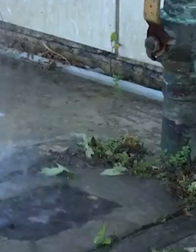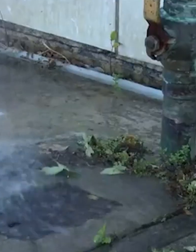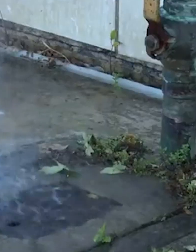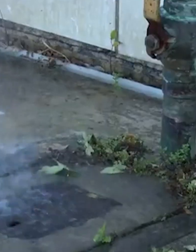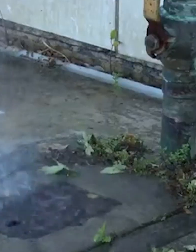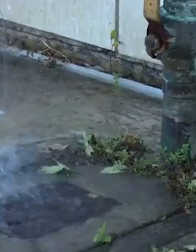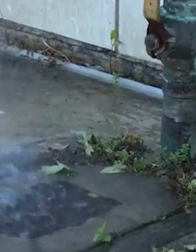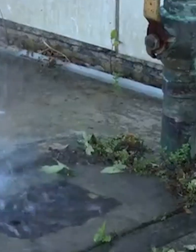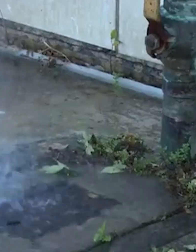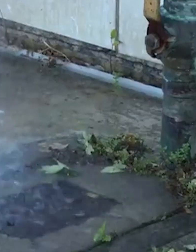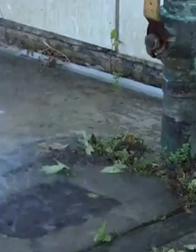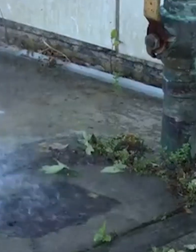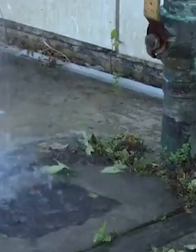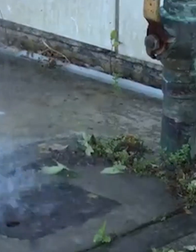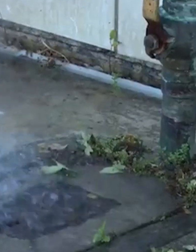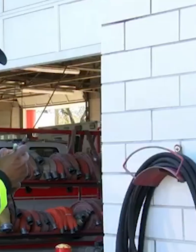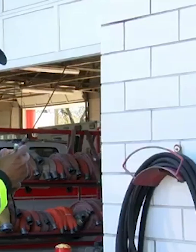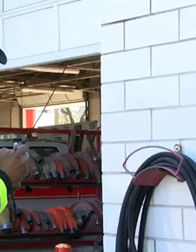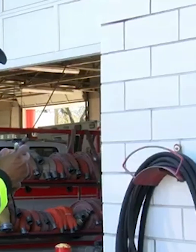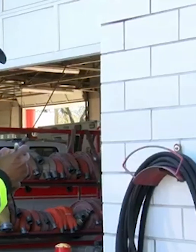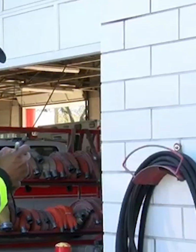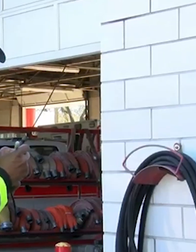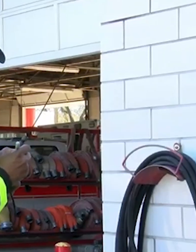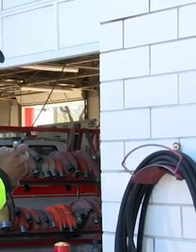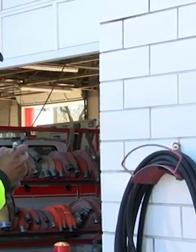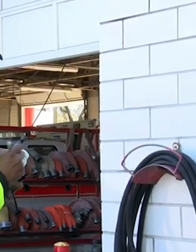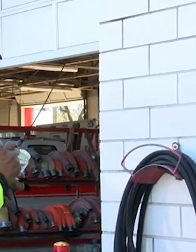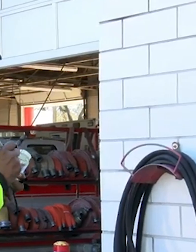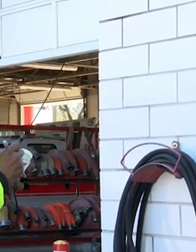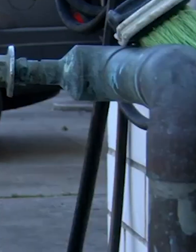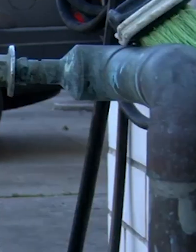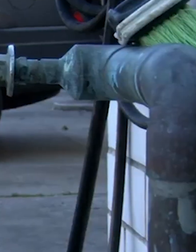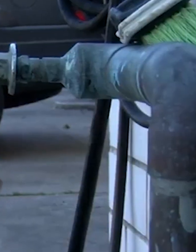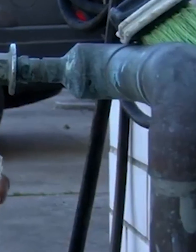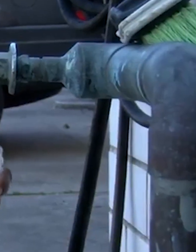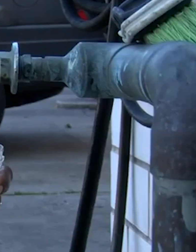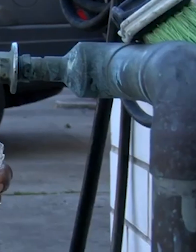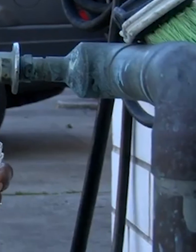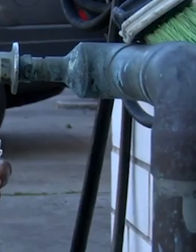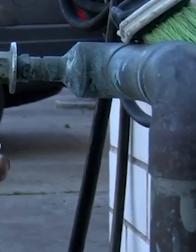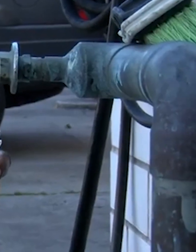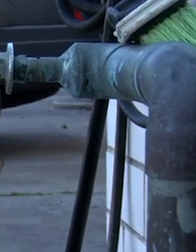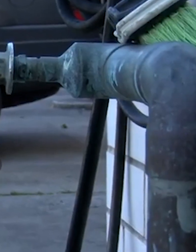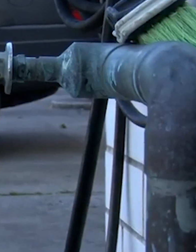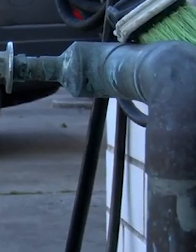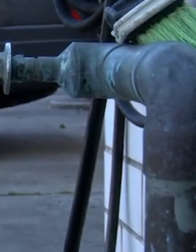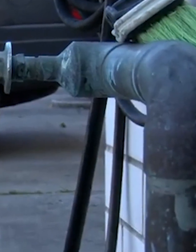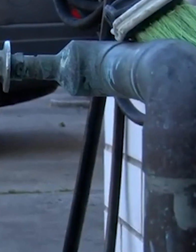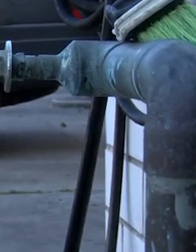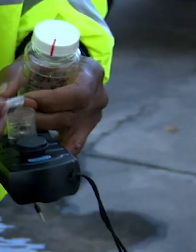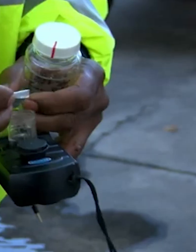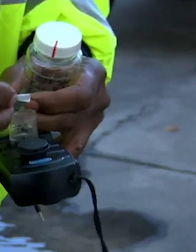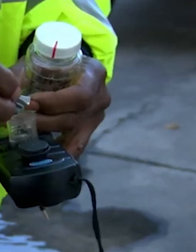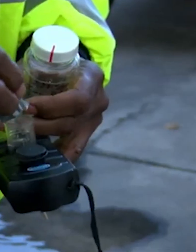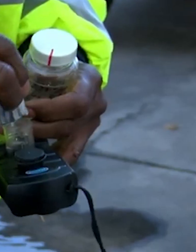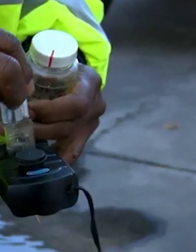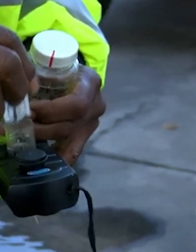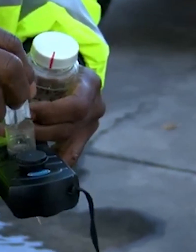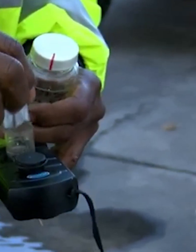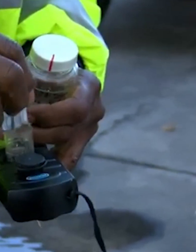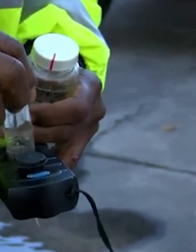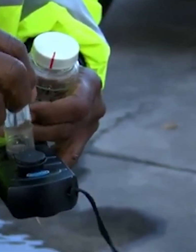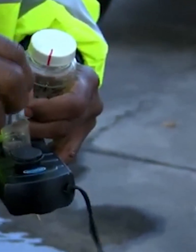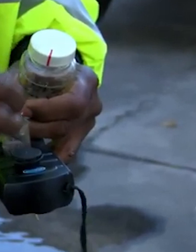TCEQ approved the City of Houston sampling plan. That was approved about a little before 8 o'clock this